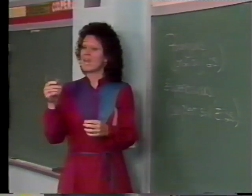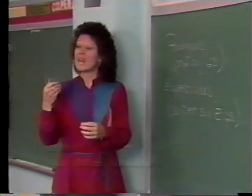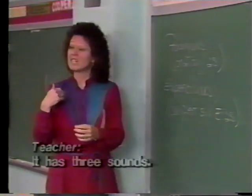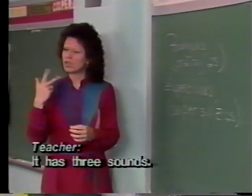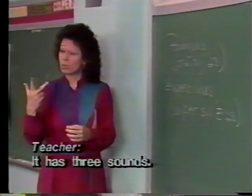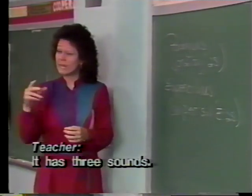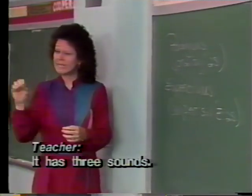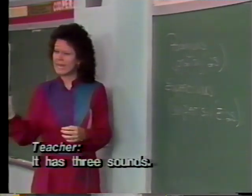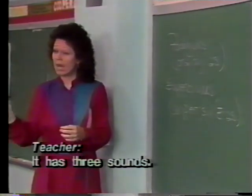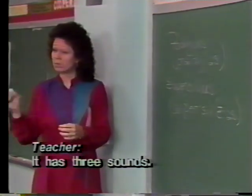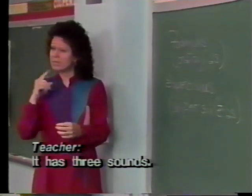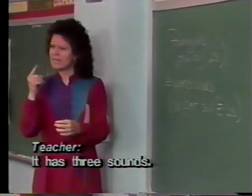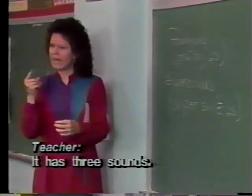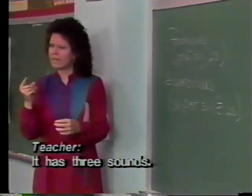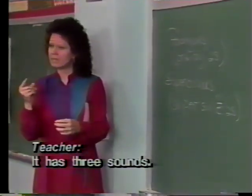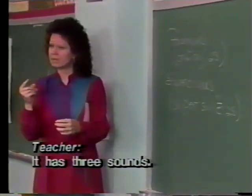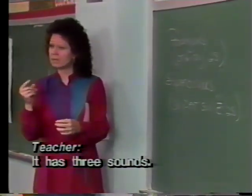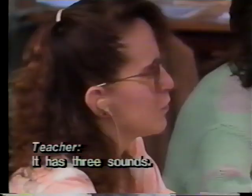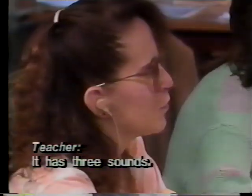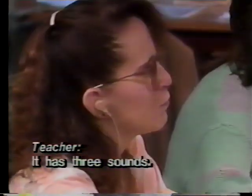It's 3 sounds. Say it.